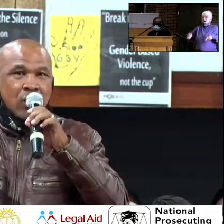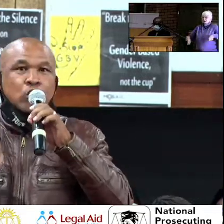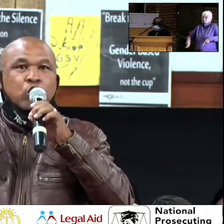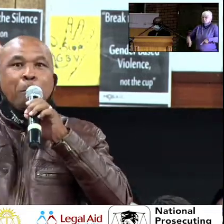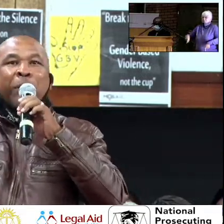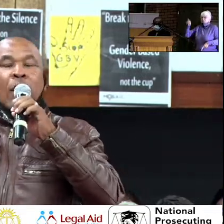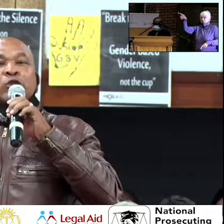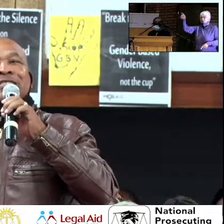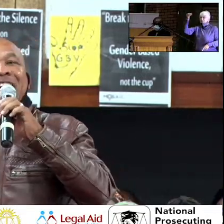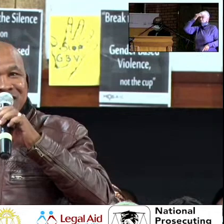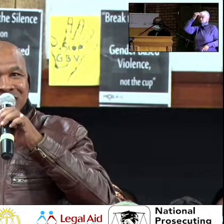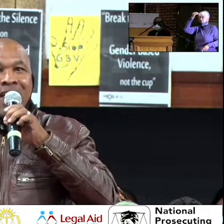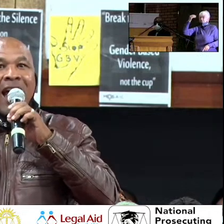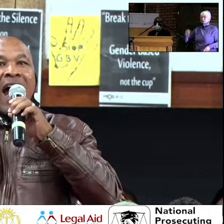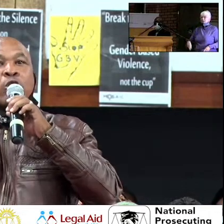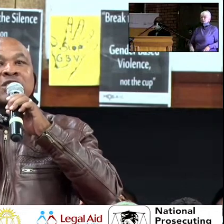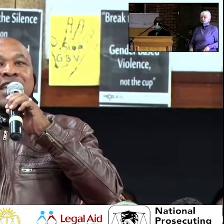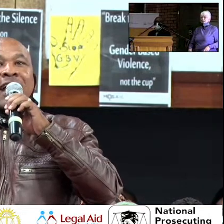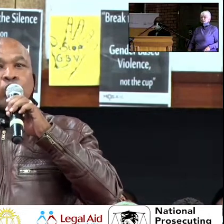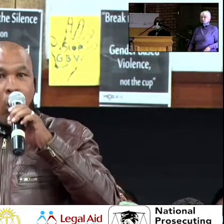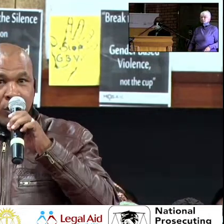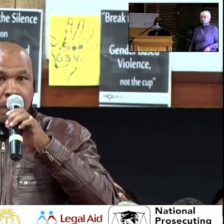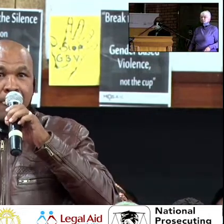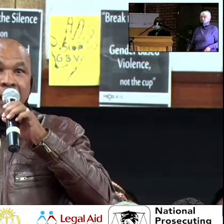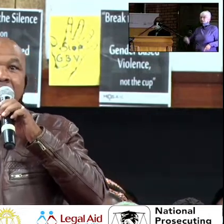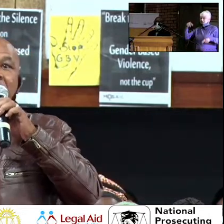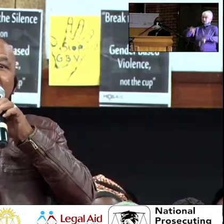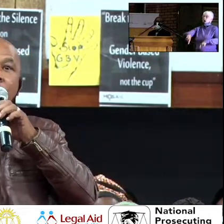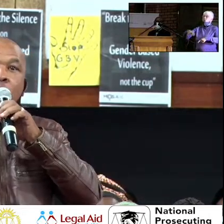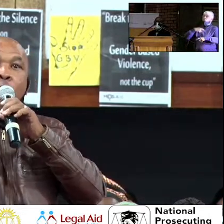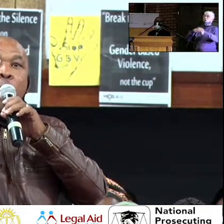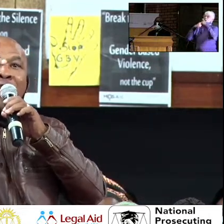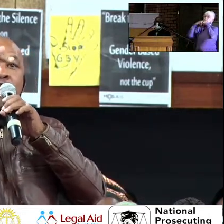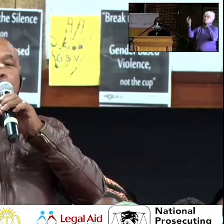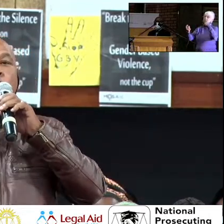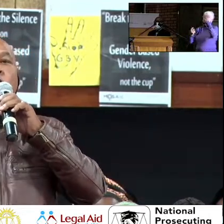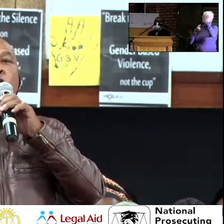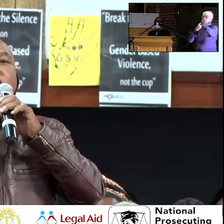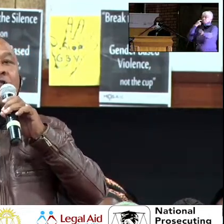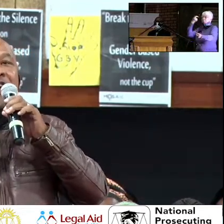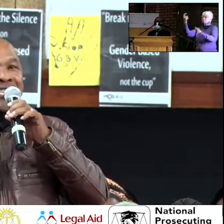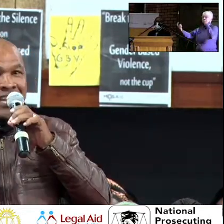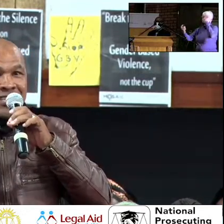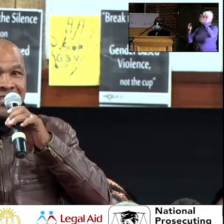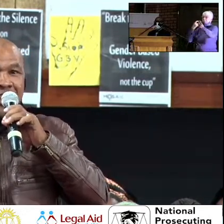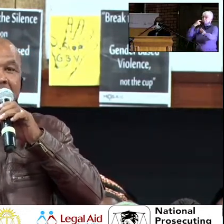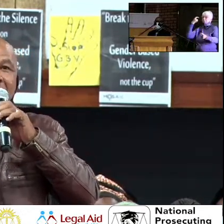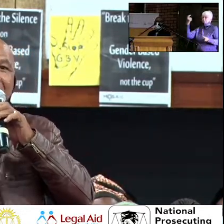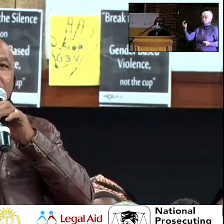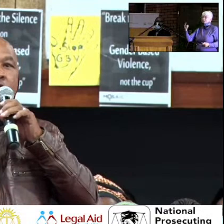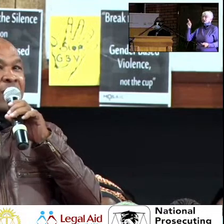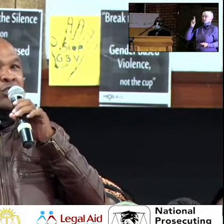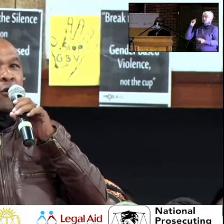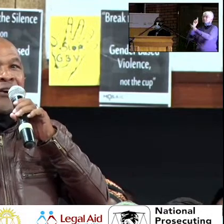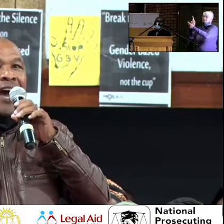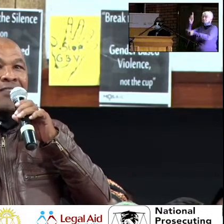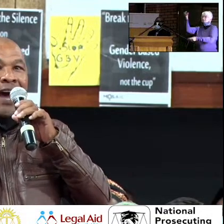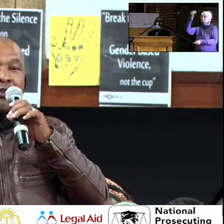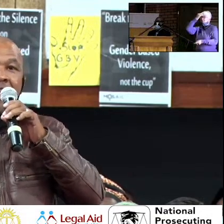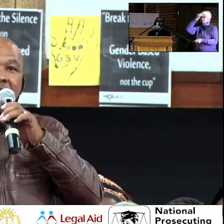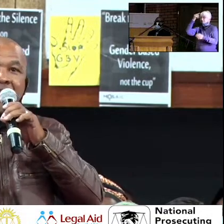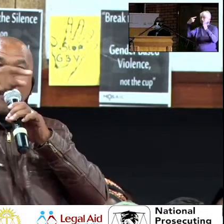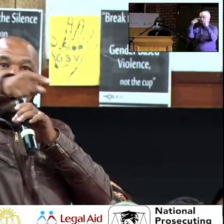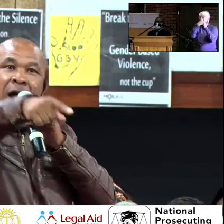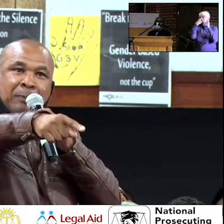right to protest outside court. Now, when you do all these things, then only to find